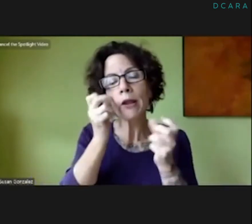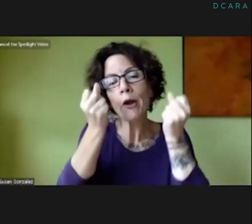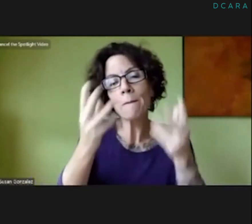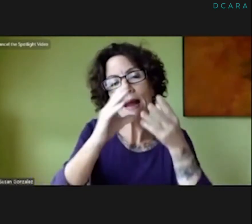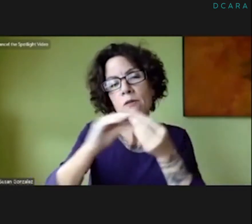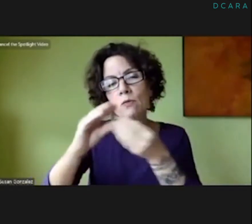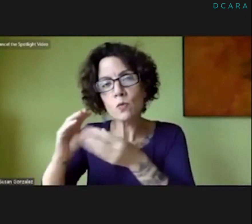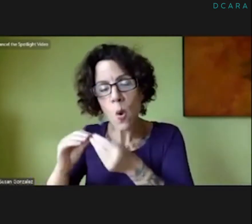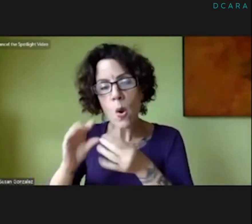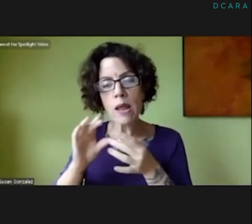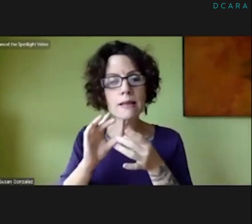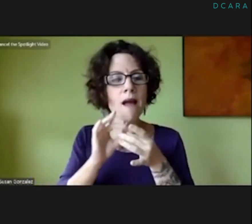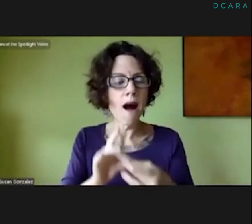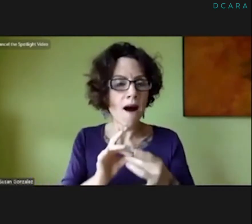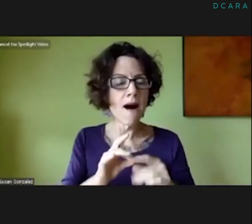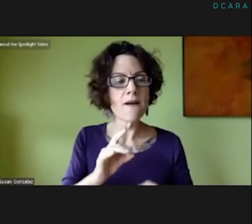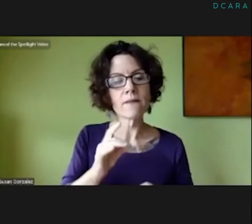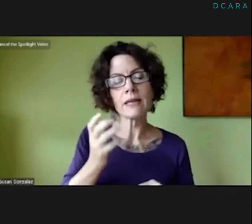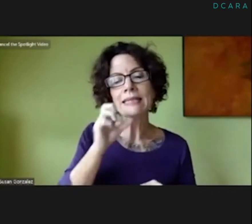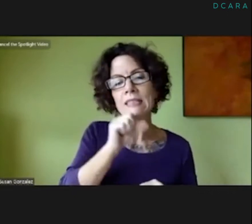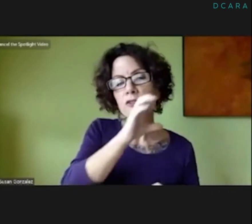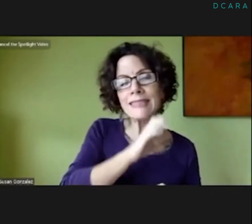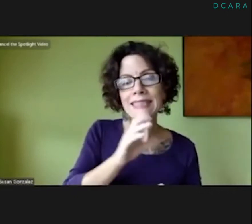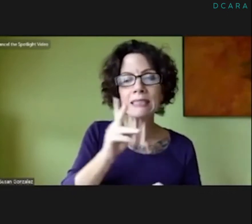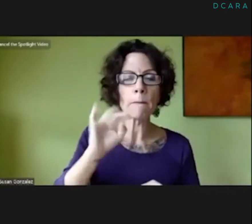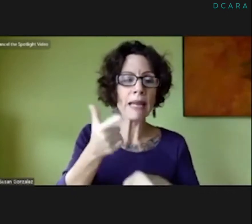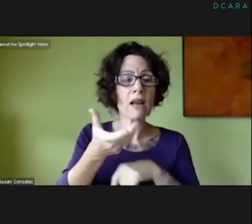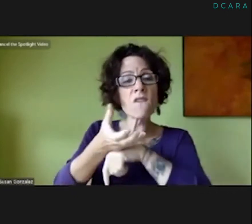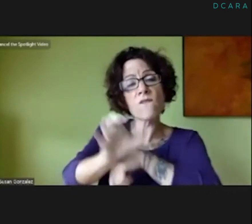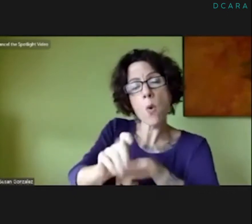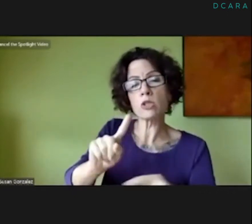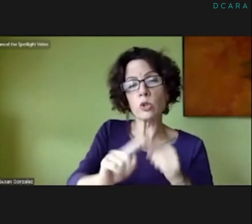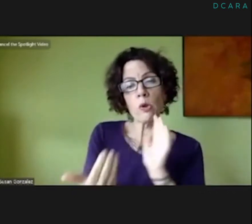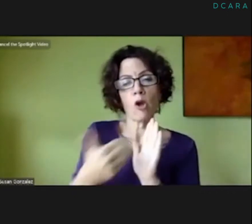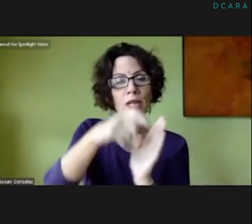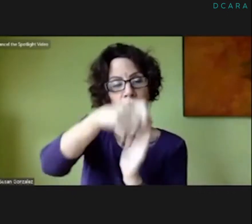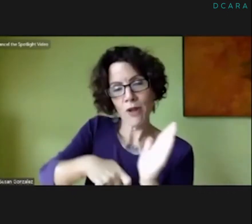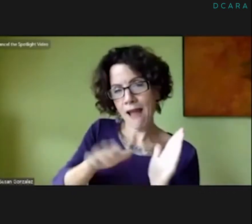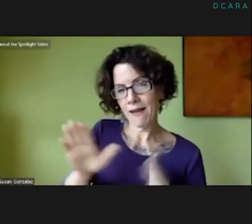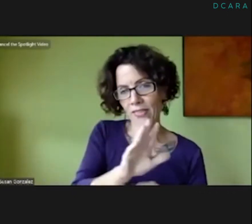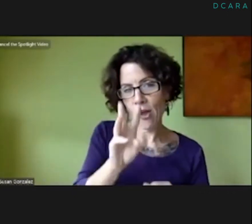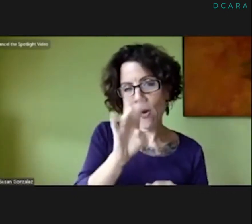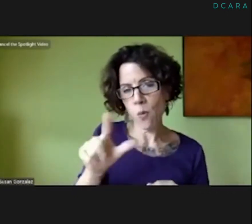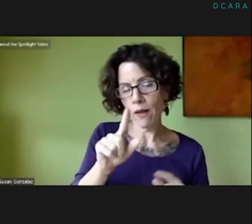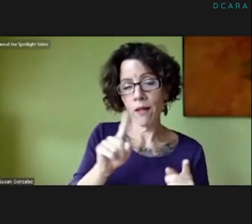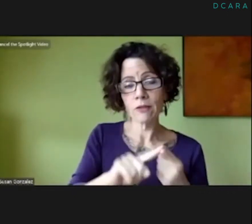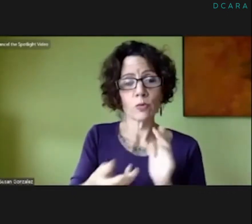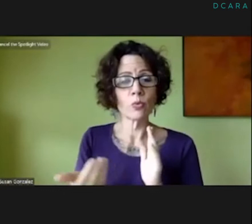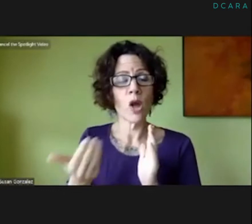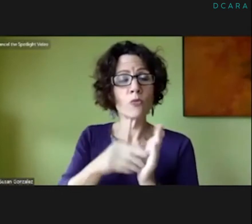We hear many stories of senior citizens being forced to rewrite their will,